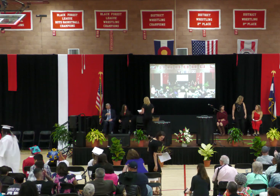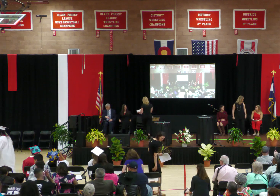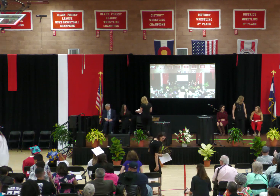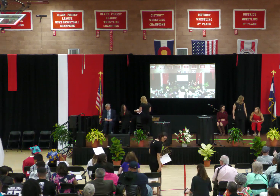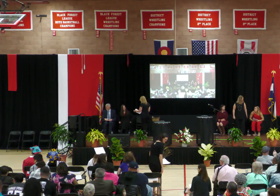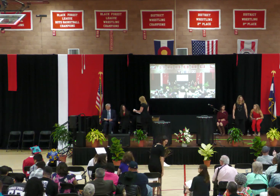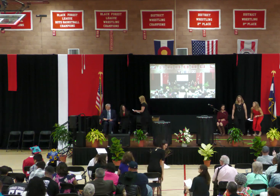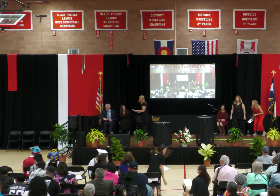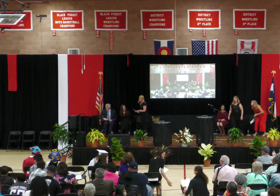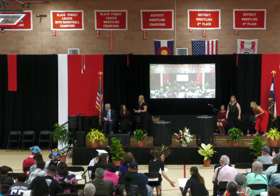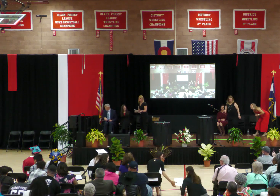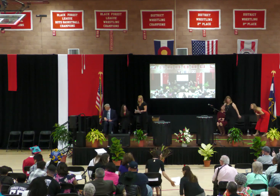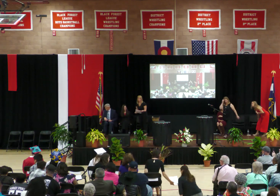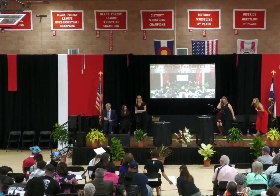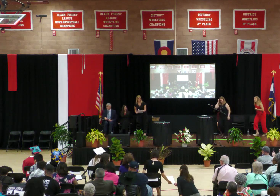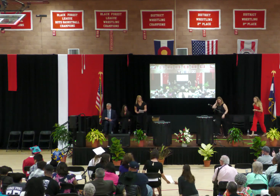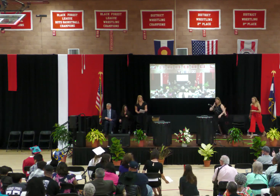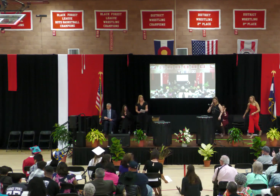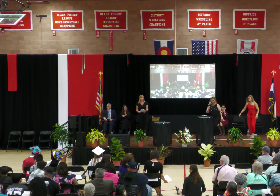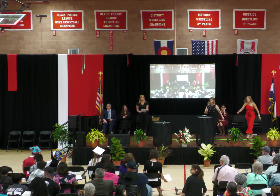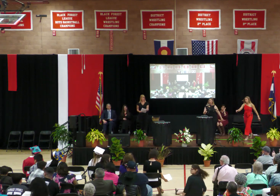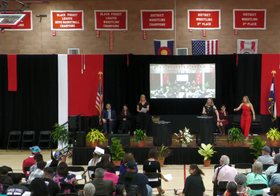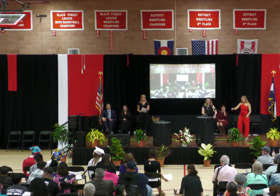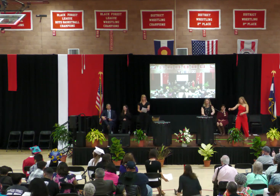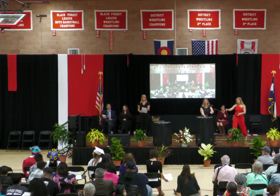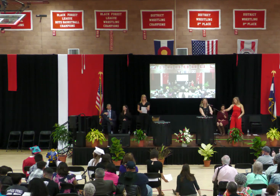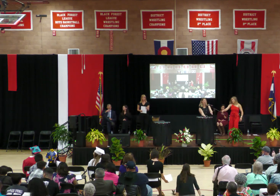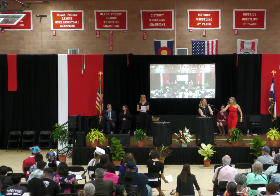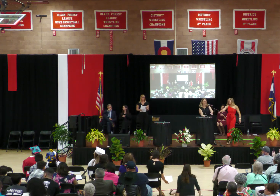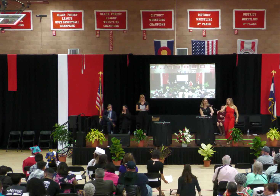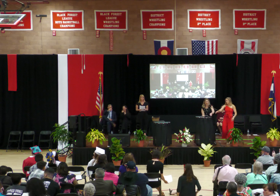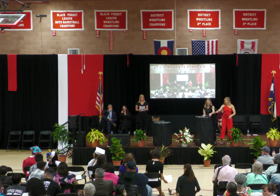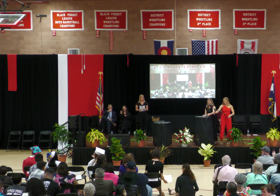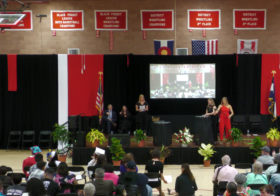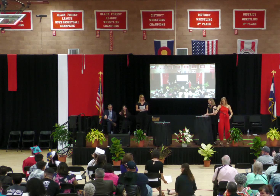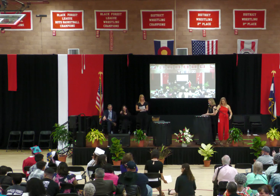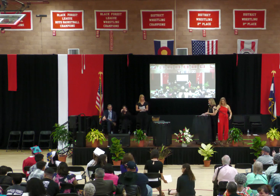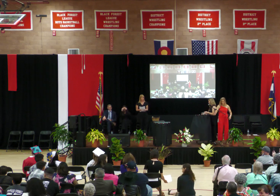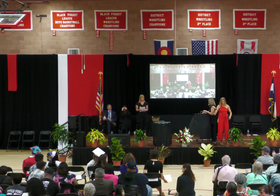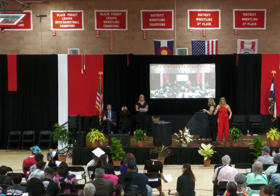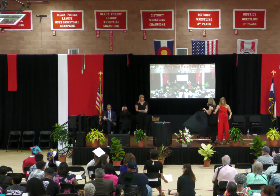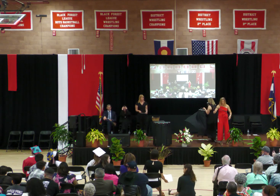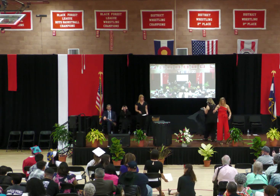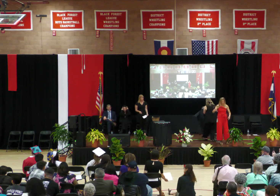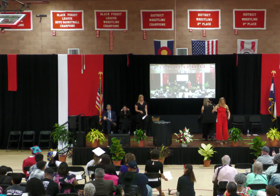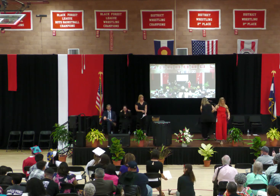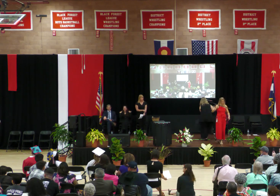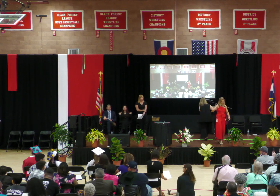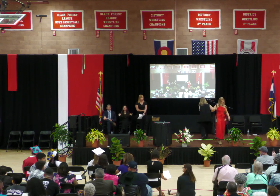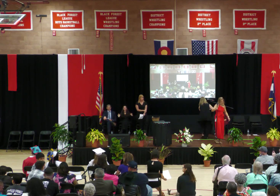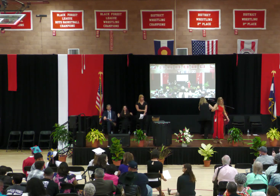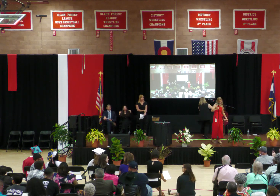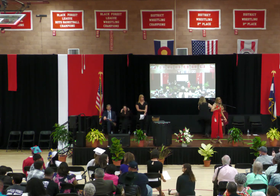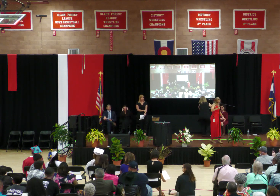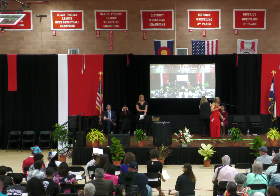Skyla Walsh and Shamari Hampton, two of the graduates, and Jamie Kahumban go to join the Bulldog Band at the north side of the gym.